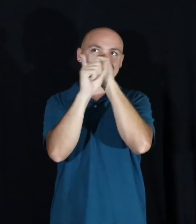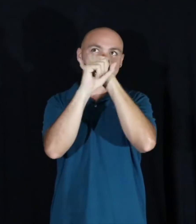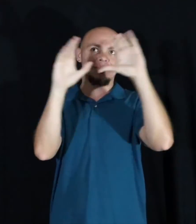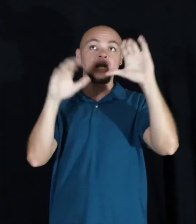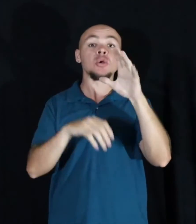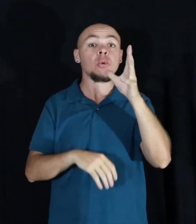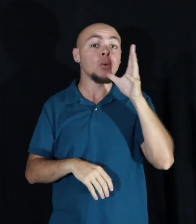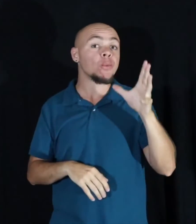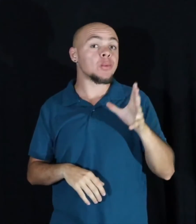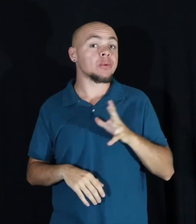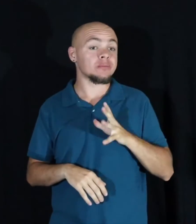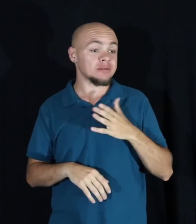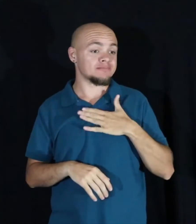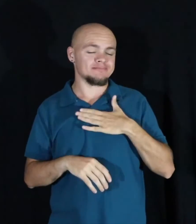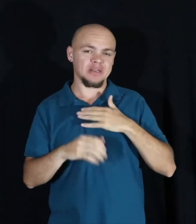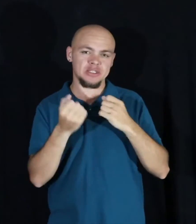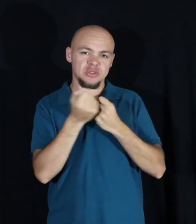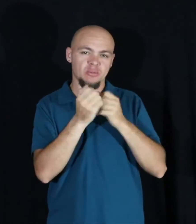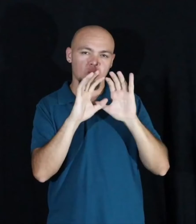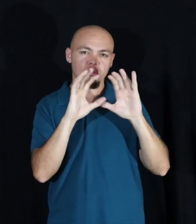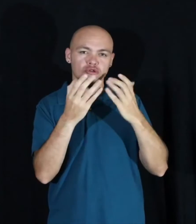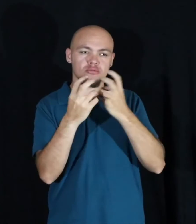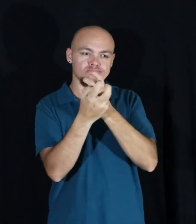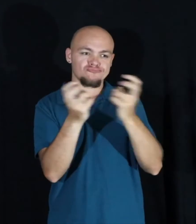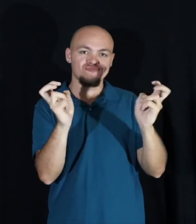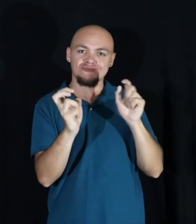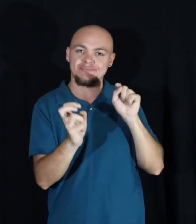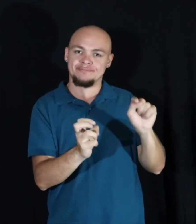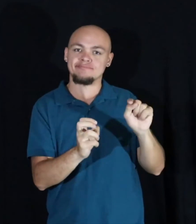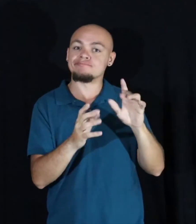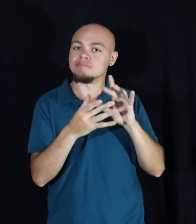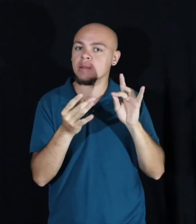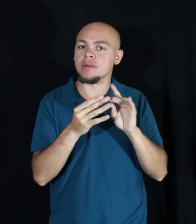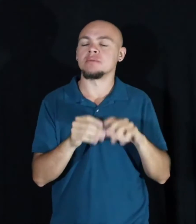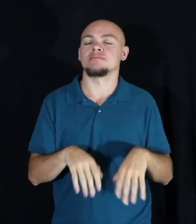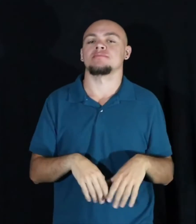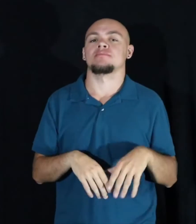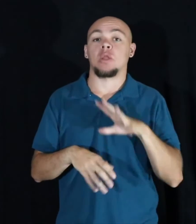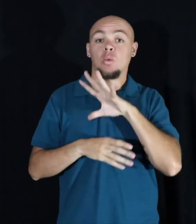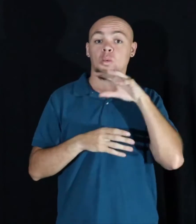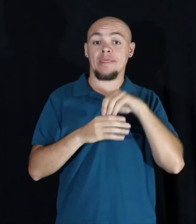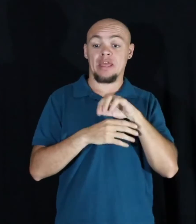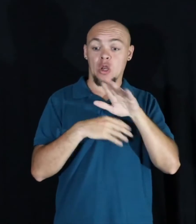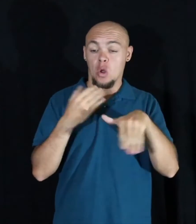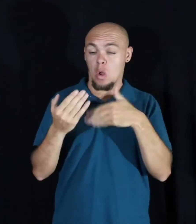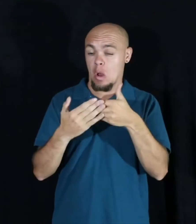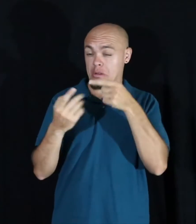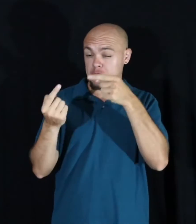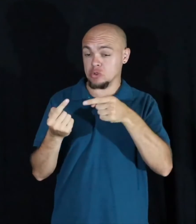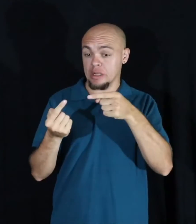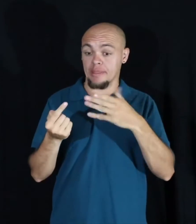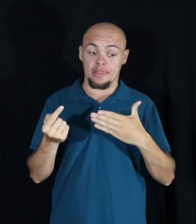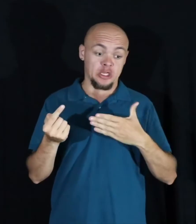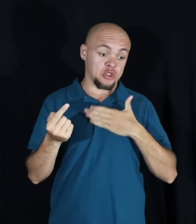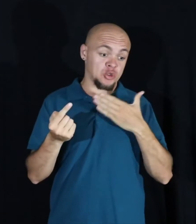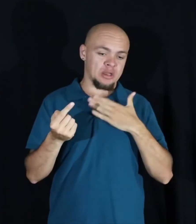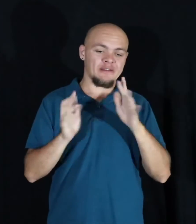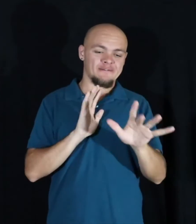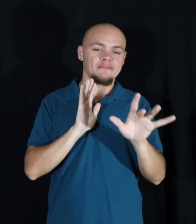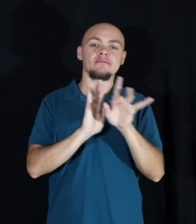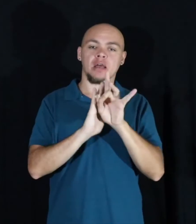woman once said in my support group that we have to learn to find the joys within all the struggles. And I think for